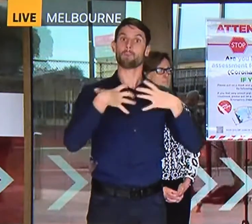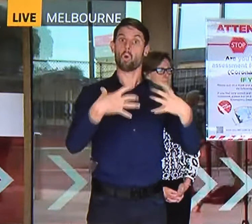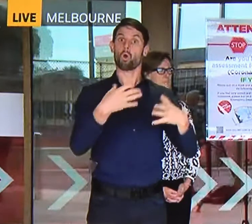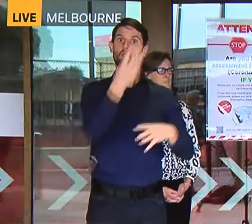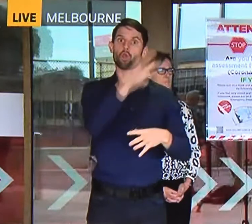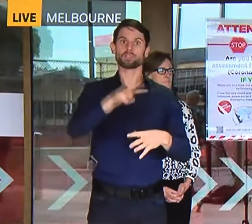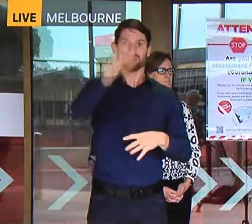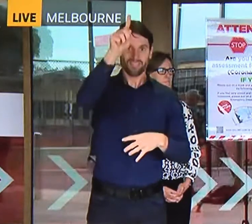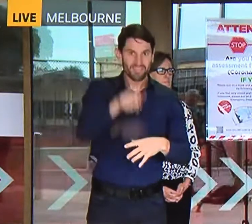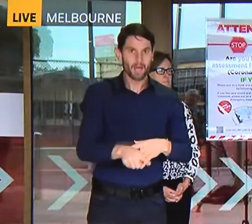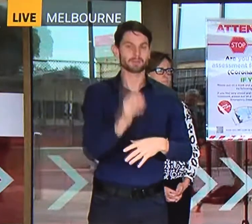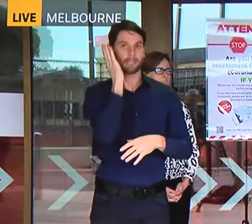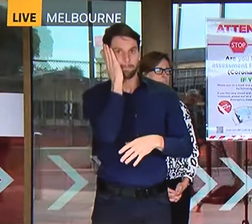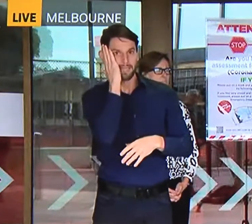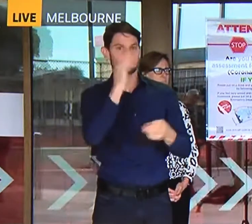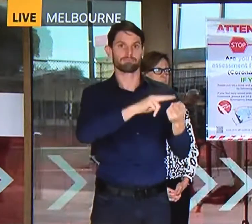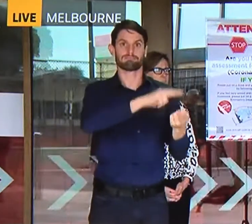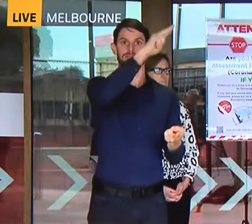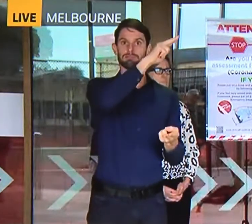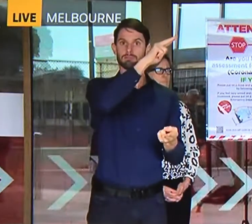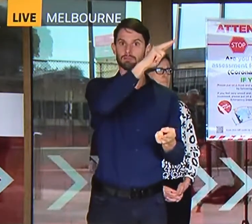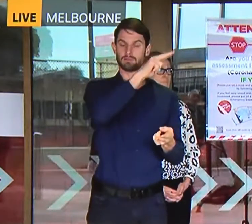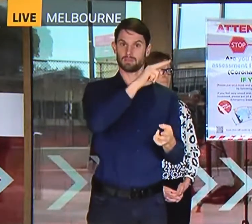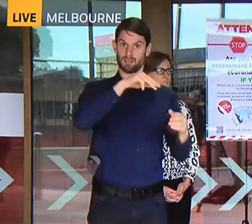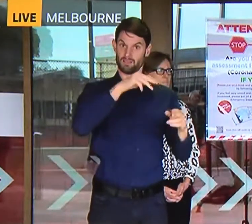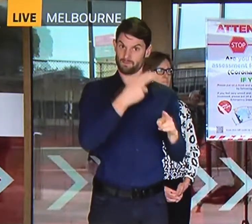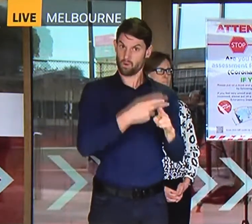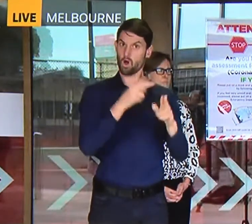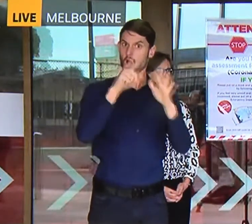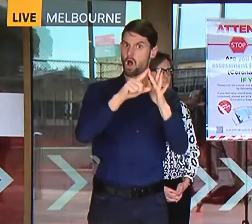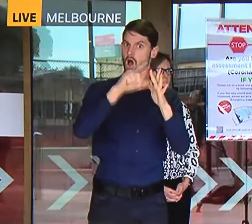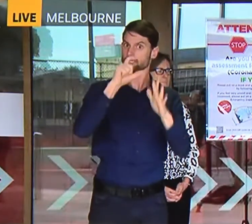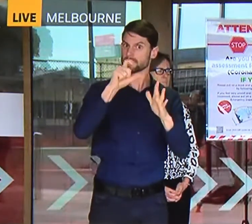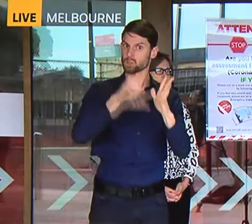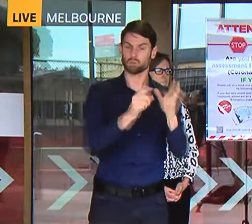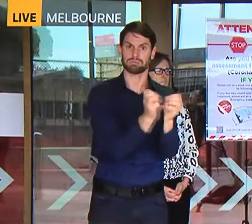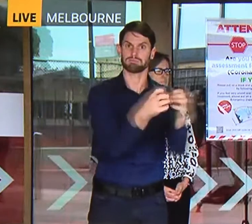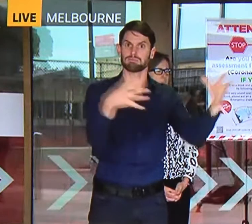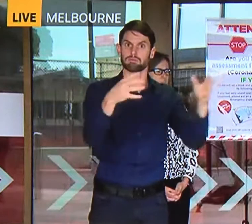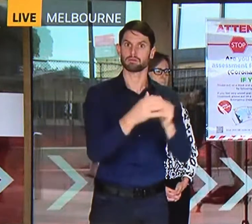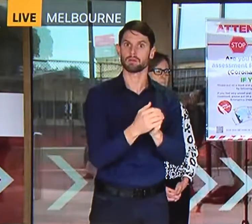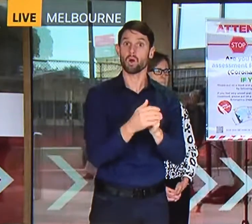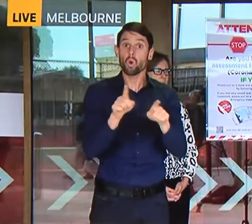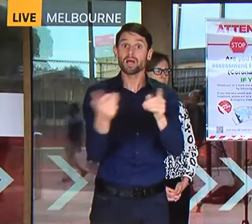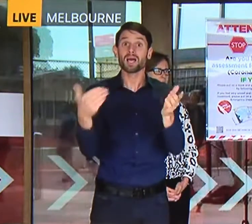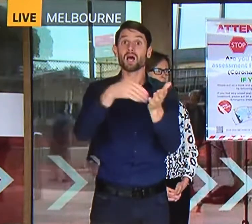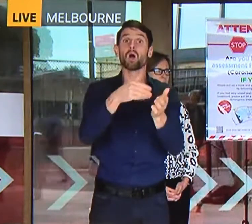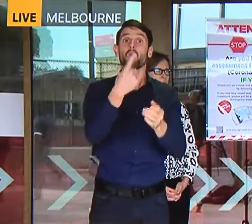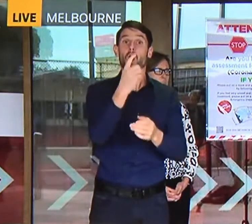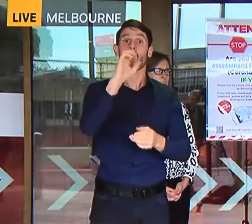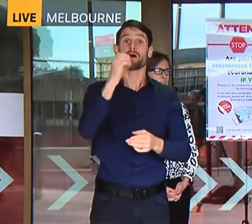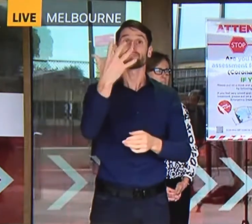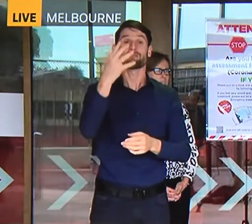which represents a third of the ICU beds in the country, and brings 105,000 staff and in